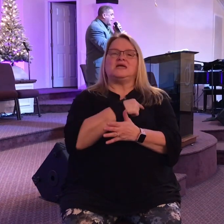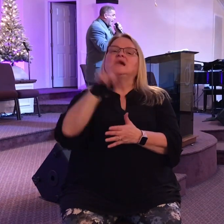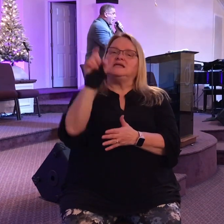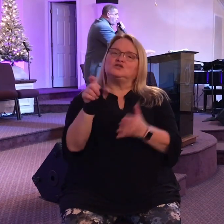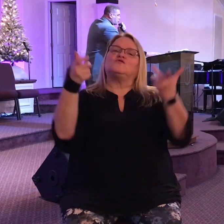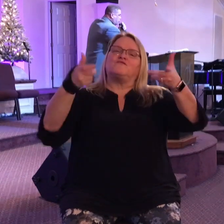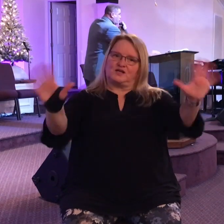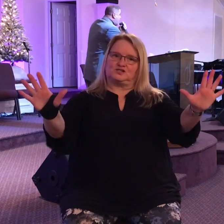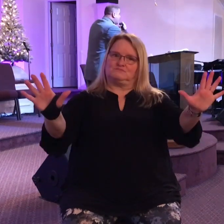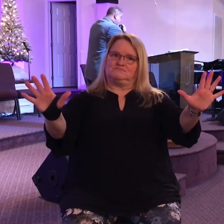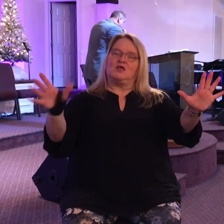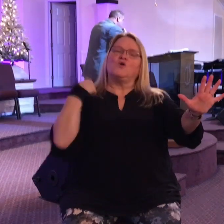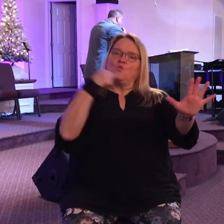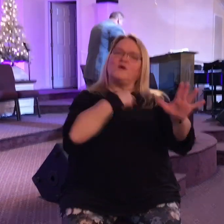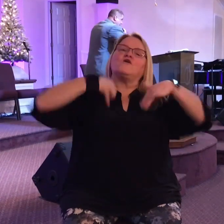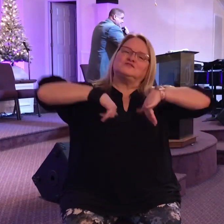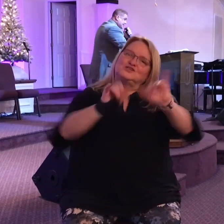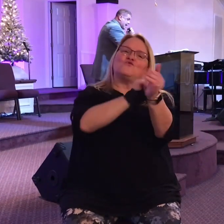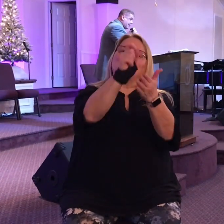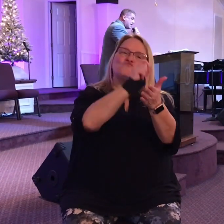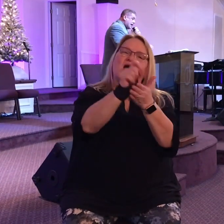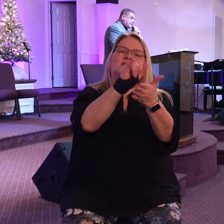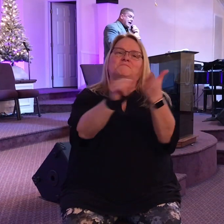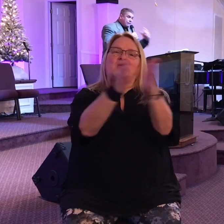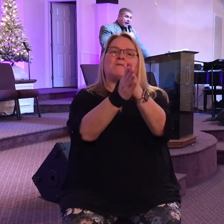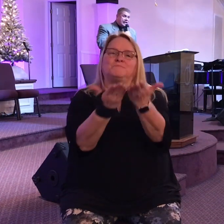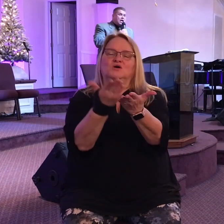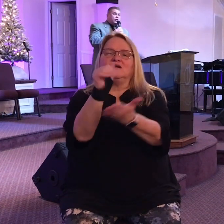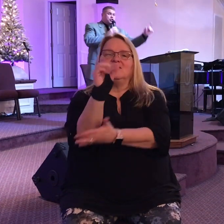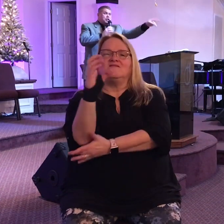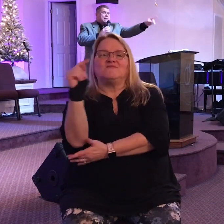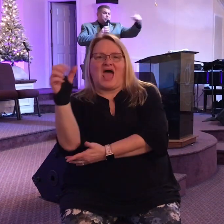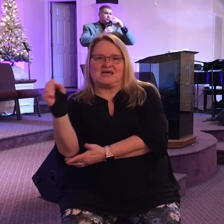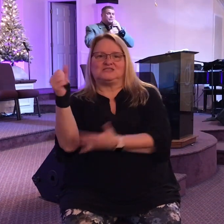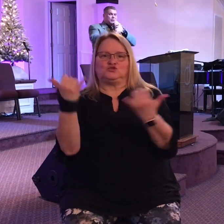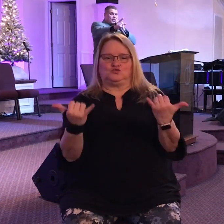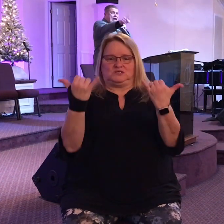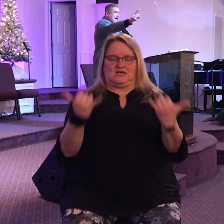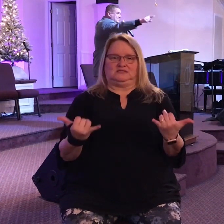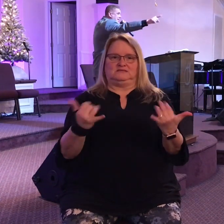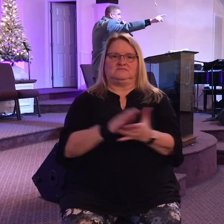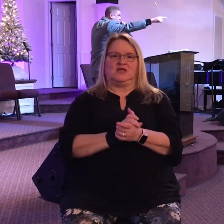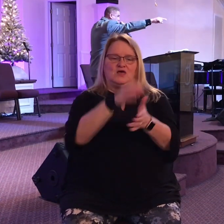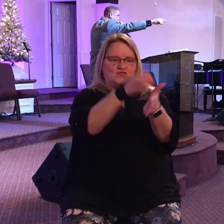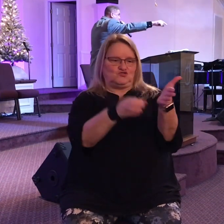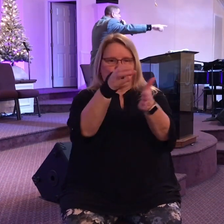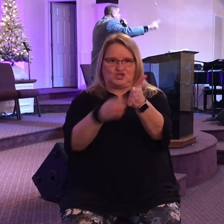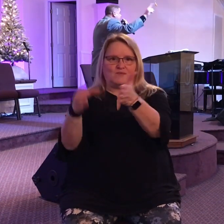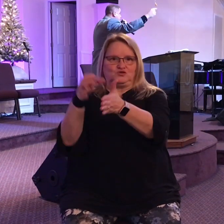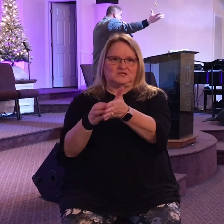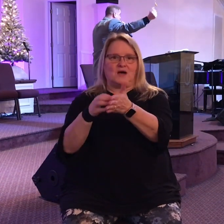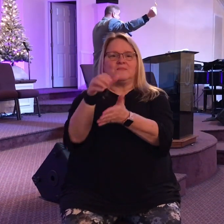That you and I are still writing the book of Acts today. As a matter of fact, there's chapters of the book of Acts sitting in this